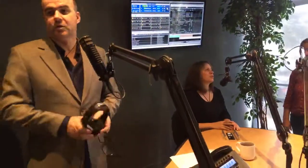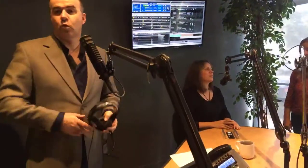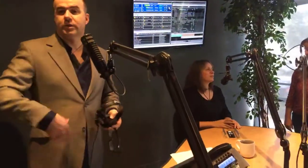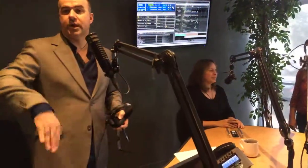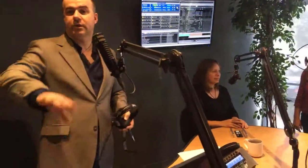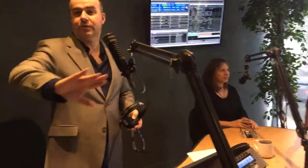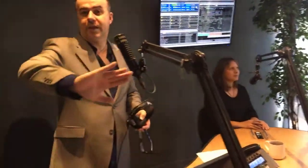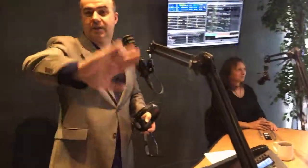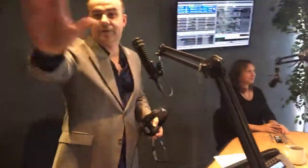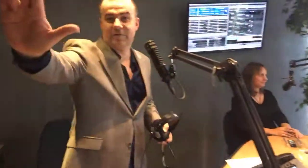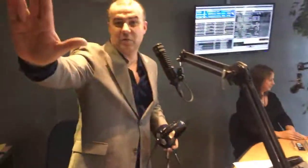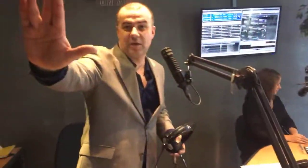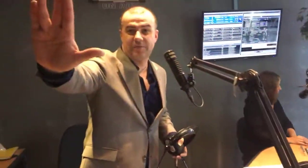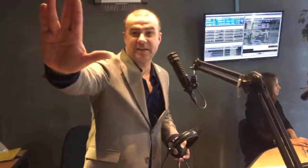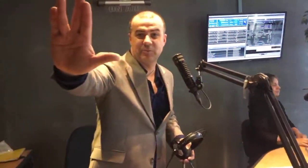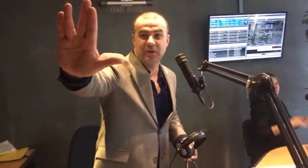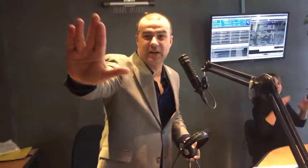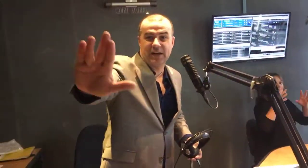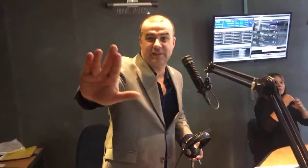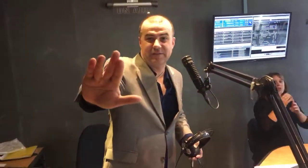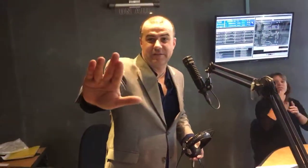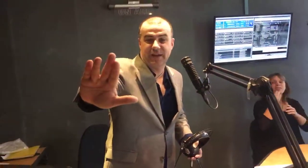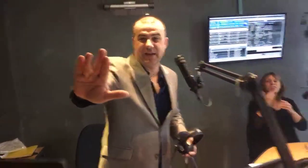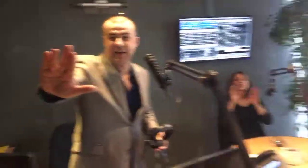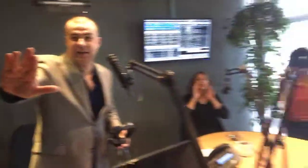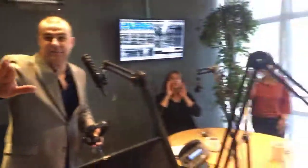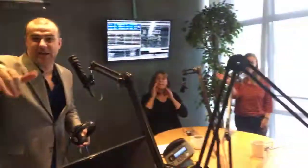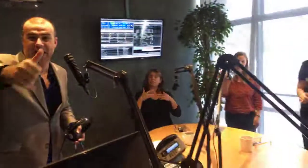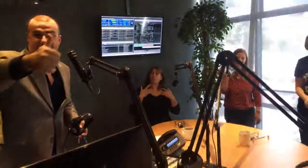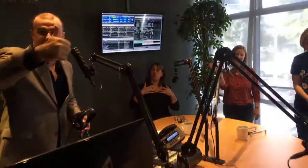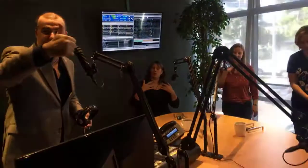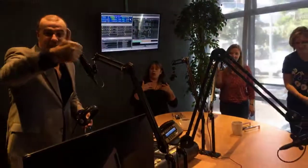You're welcome. We're done. Thank you. Thanks for everyone on Facebook Live. Thank you.